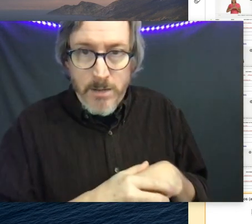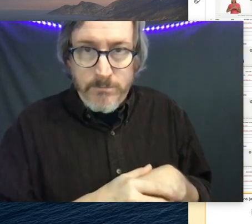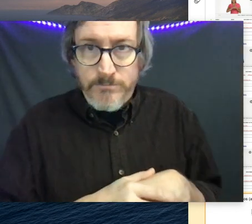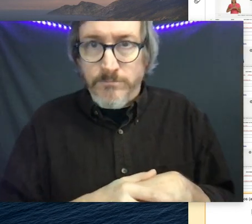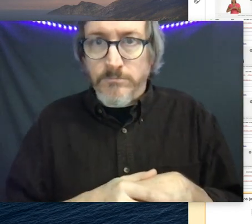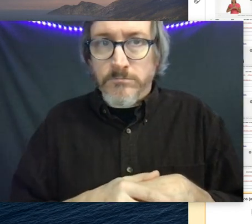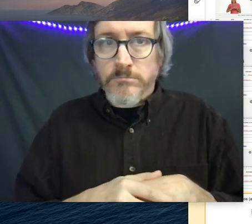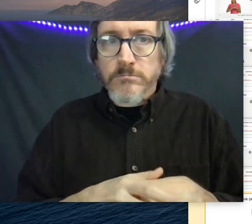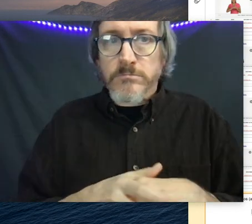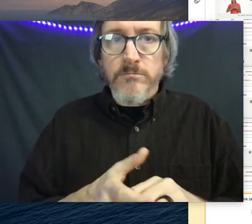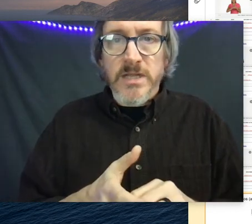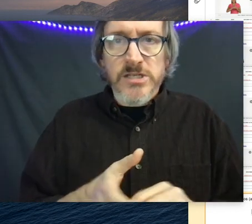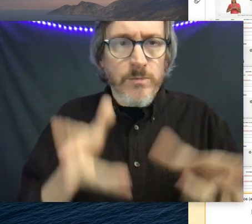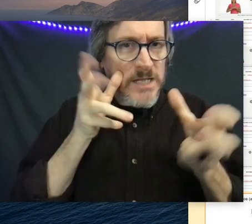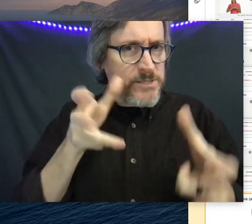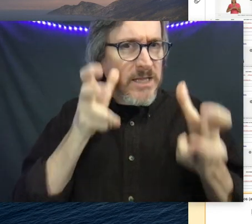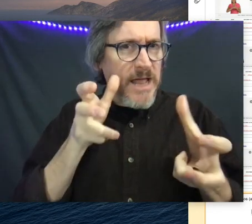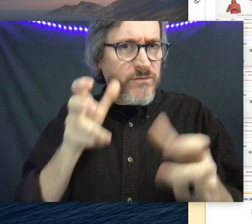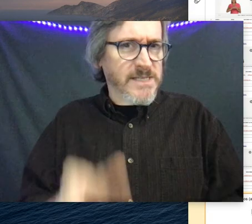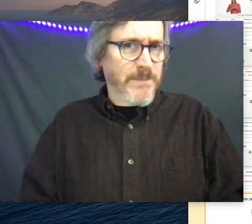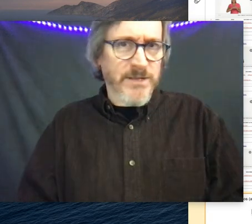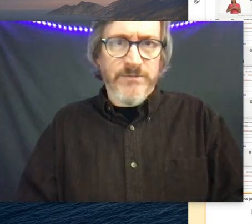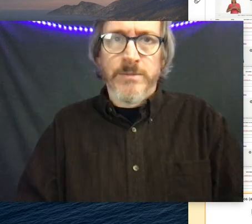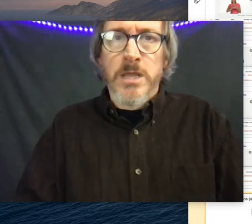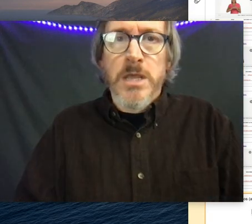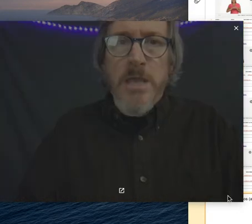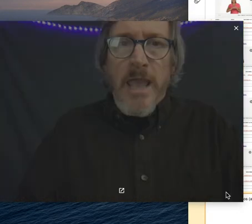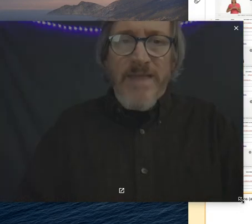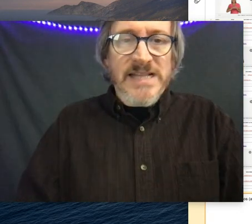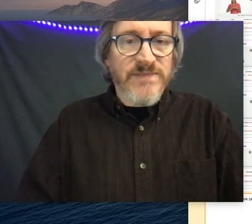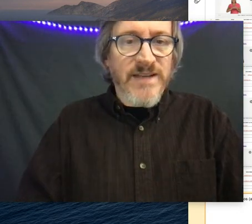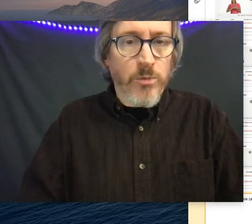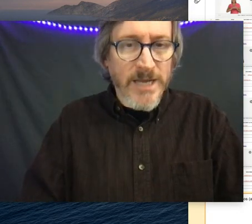So it's a lot of receptive, and that's 5.8.